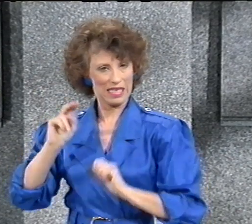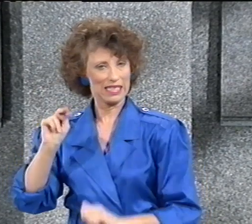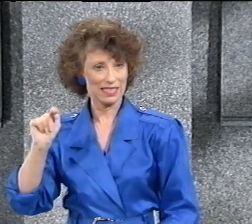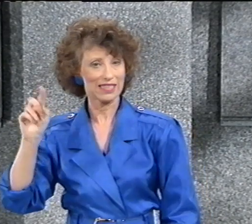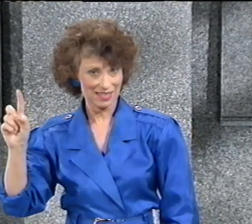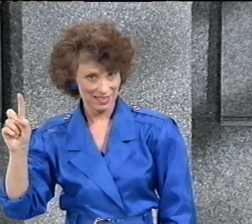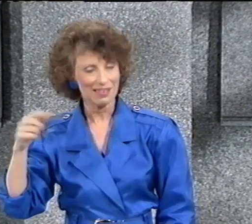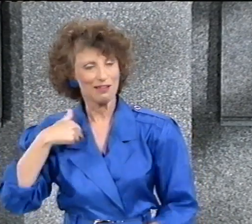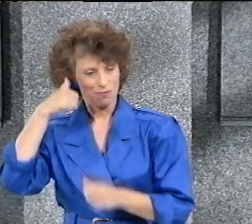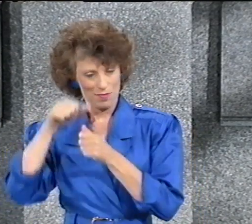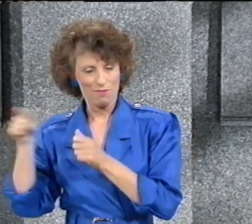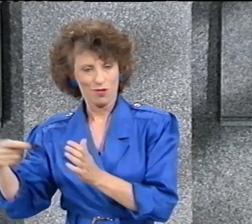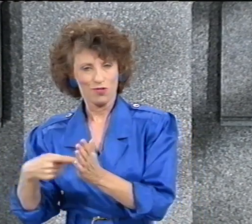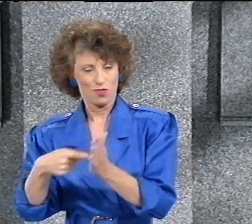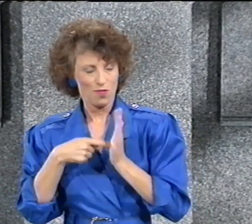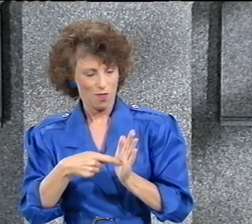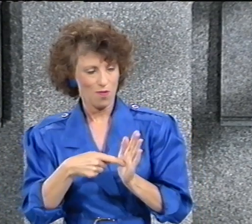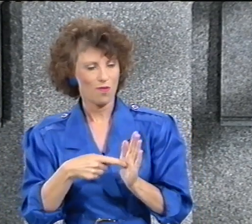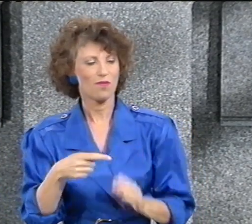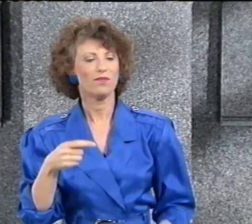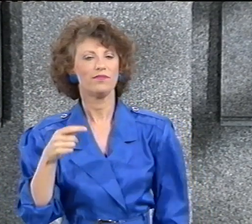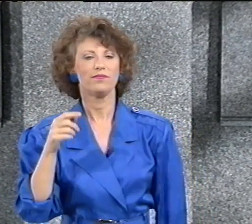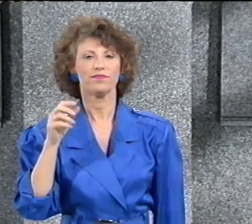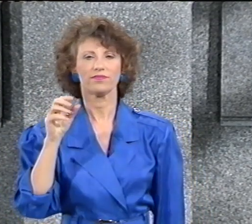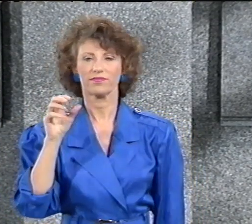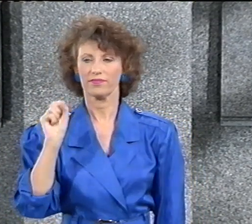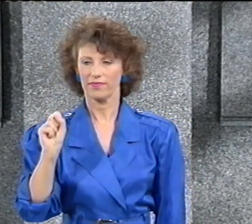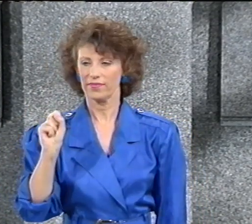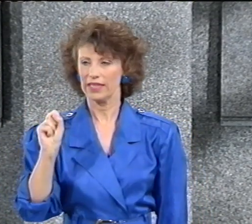one, spelling in a way that defines the word.